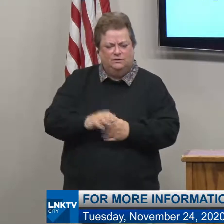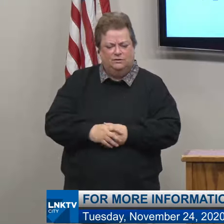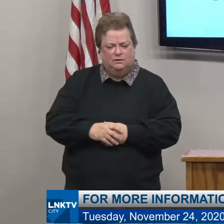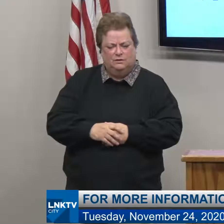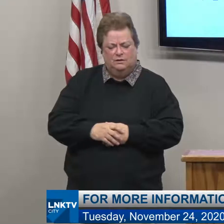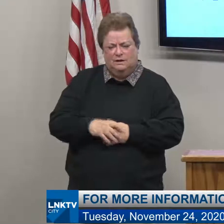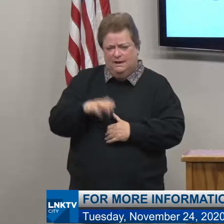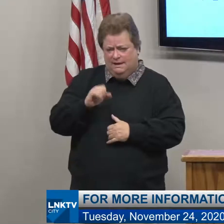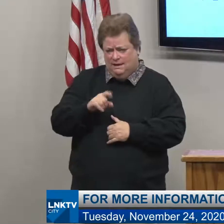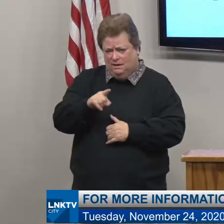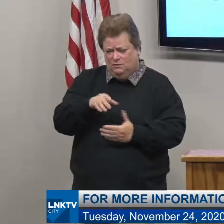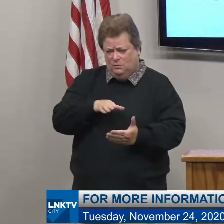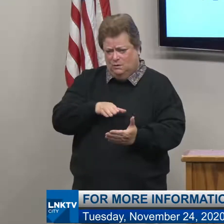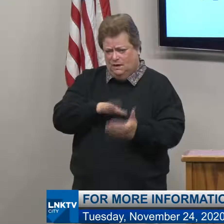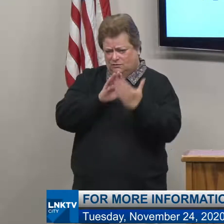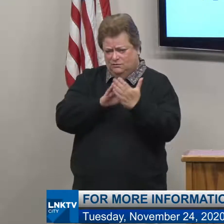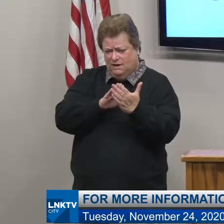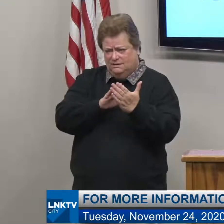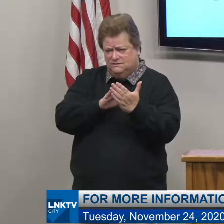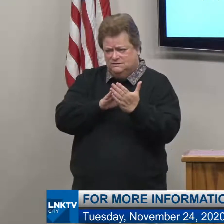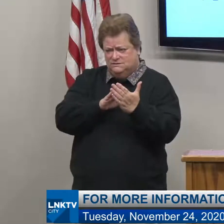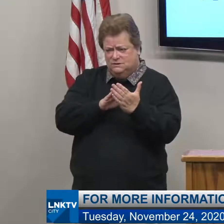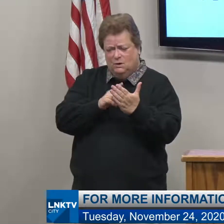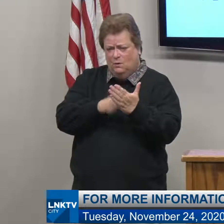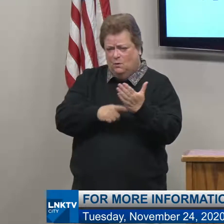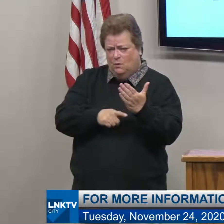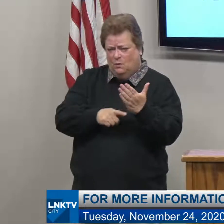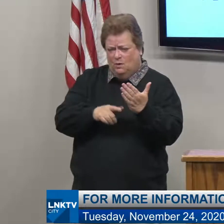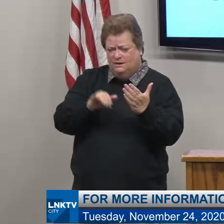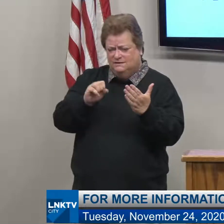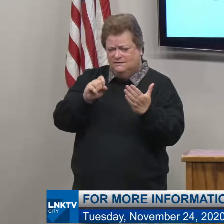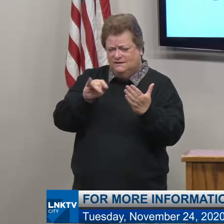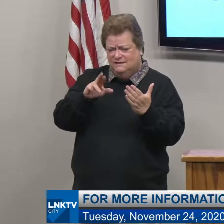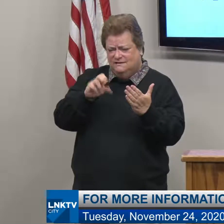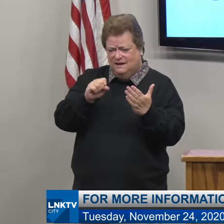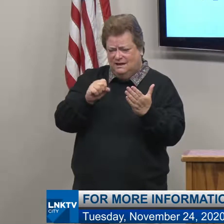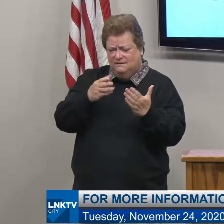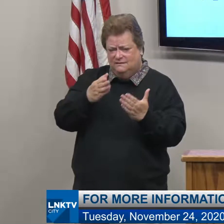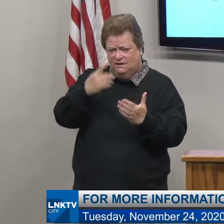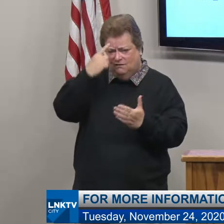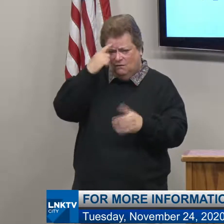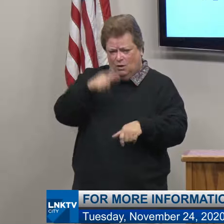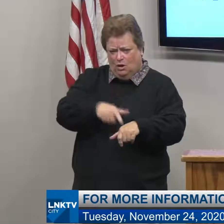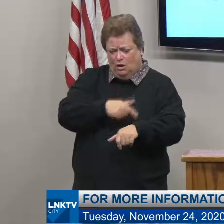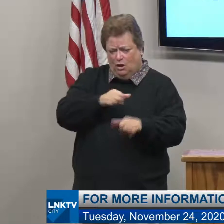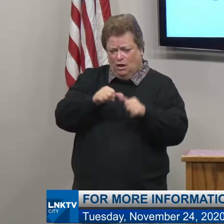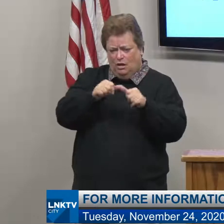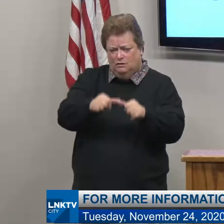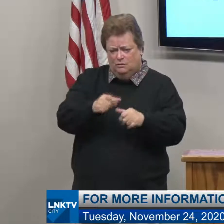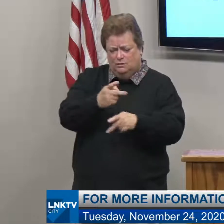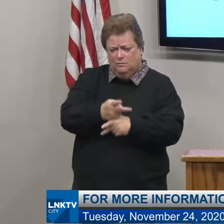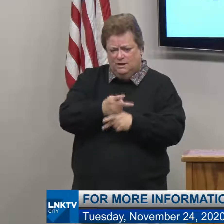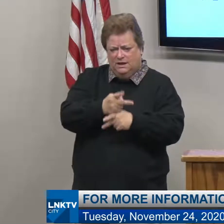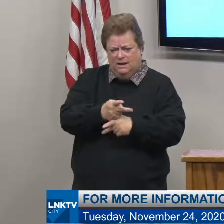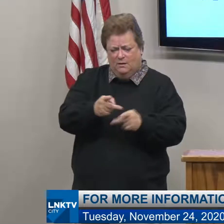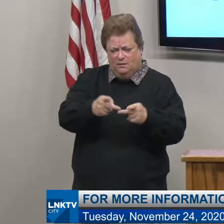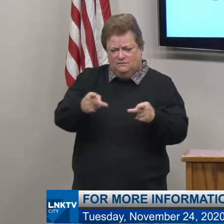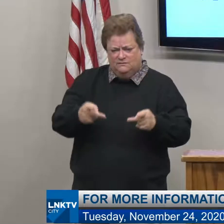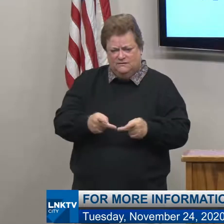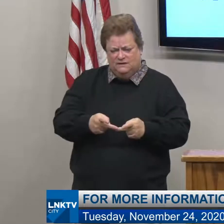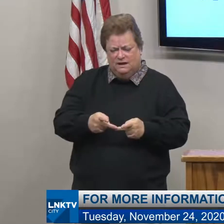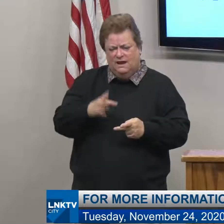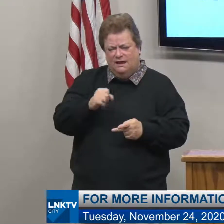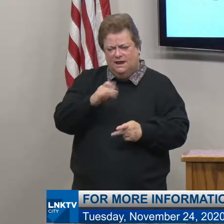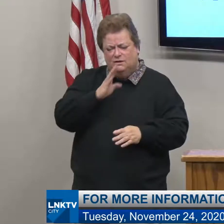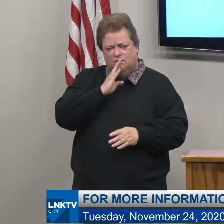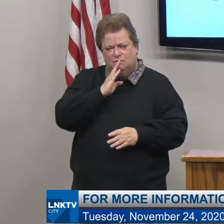you address what the status is among the long-term care facilities, and can you speak